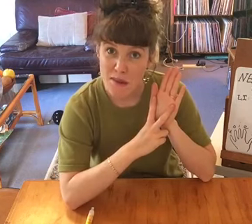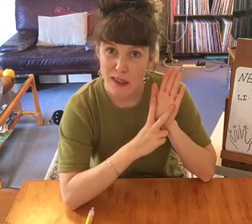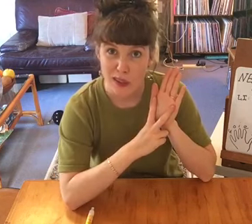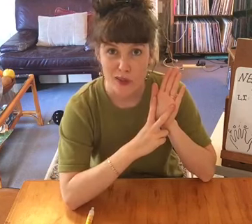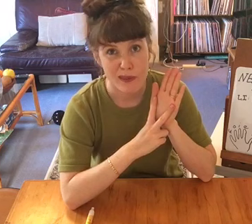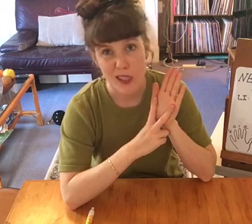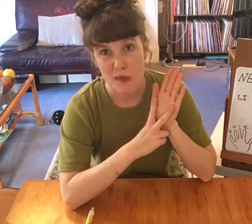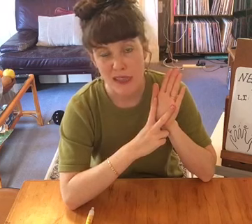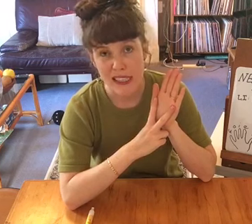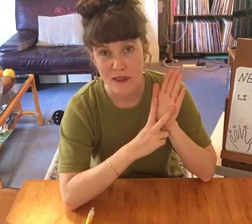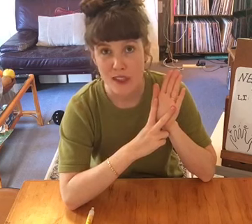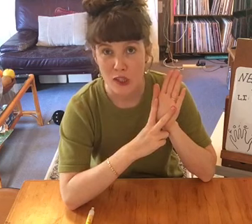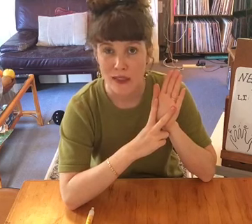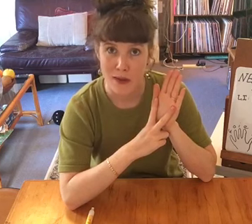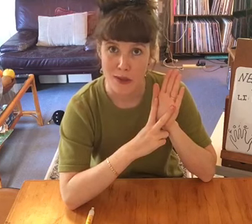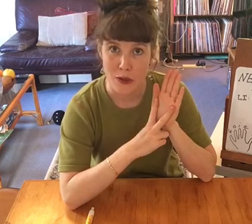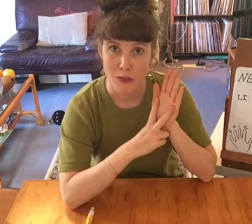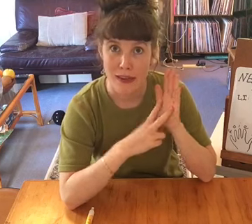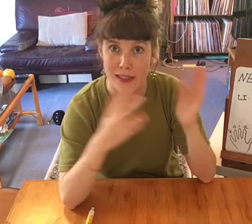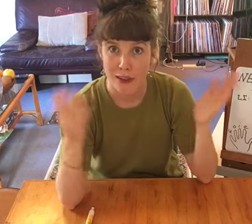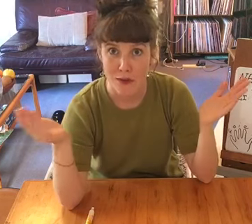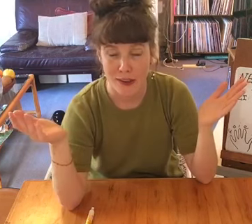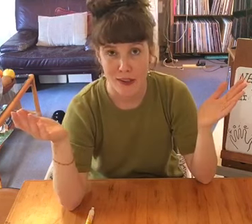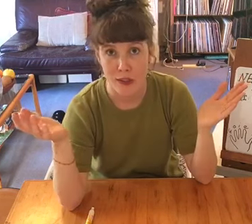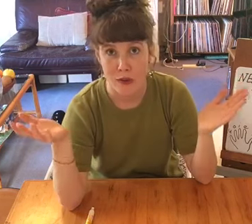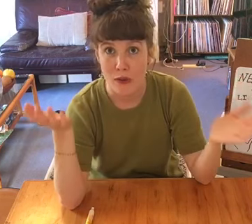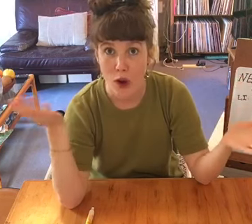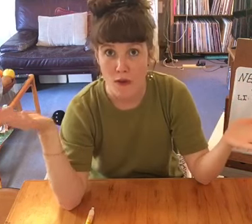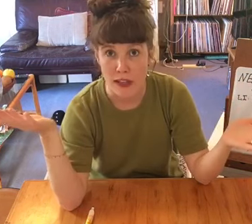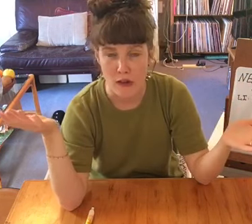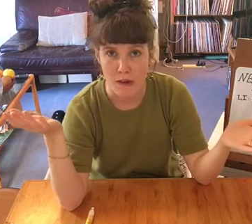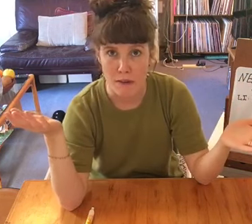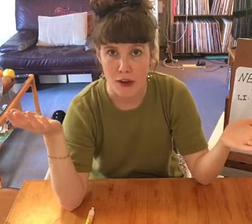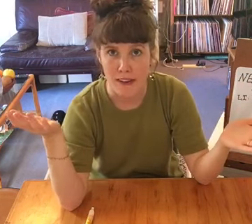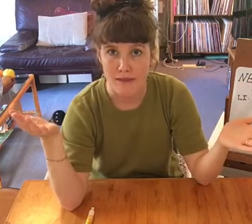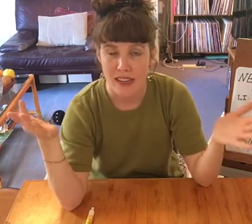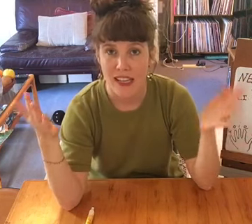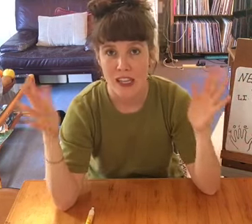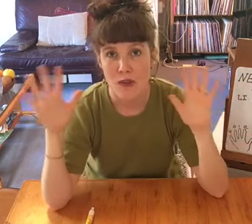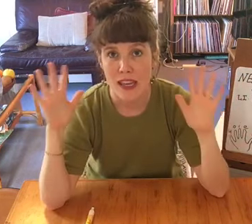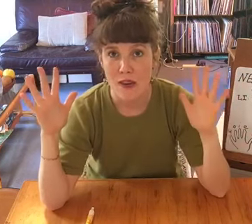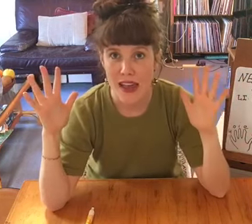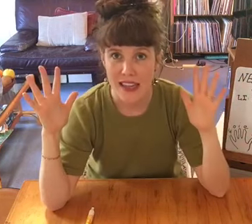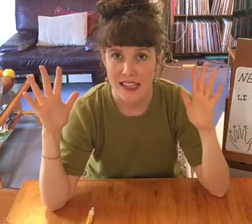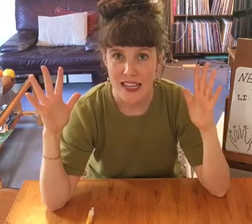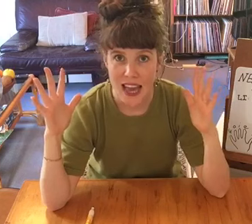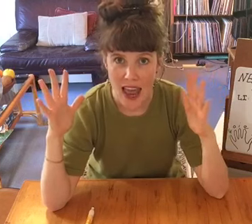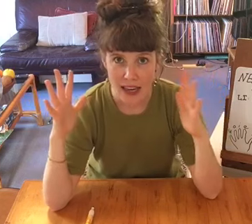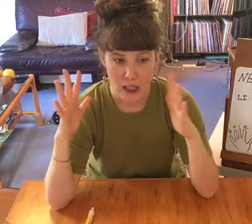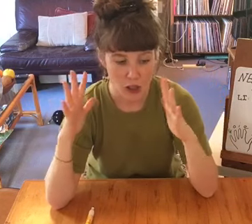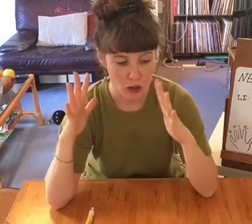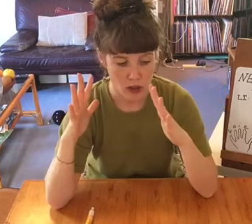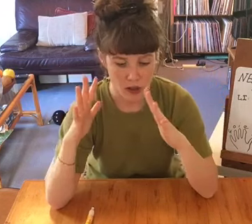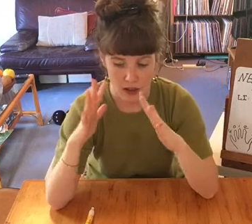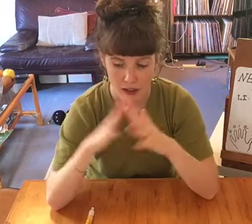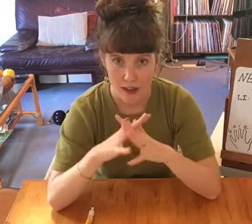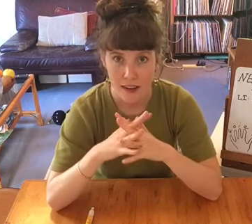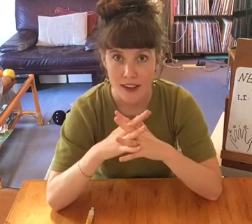W looks pretty different to a W, but it's a lot of fun to do, so hopefully you'll remember it. You'll get your hands and you'll interlock